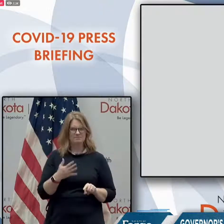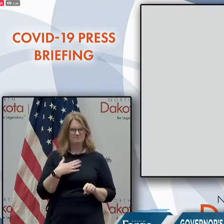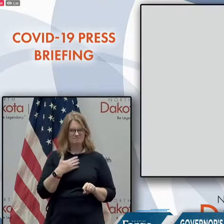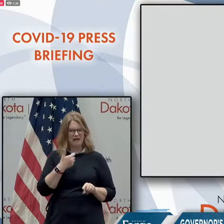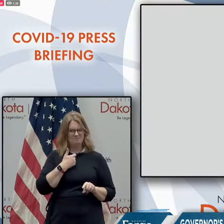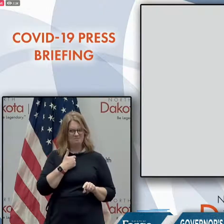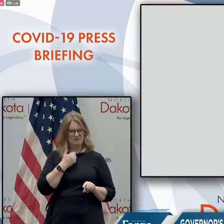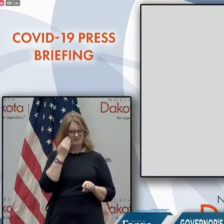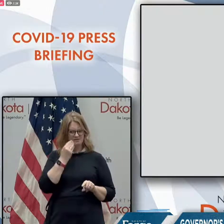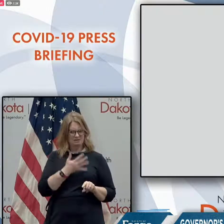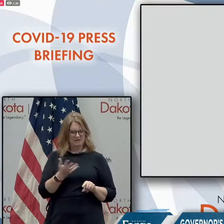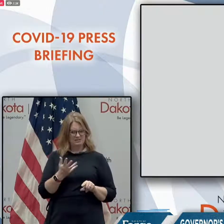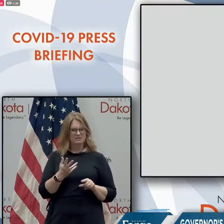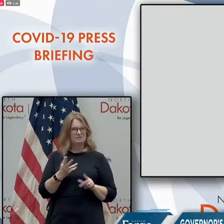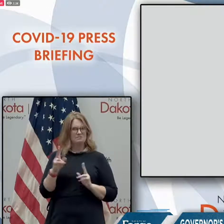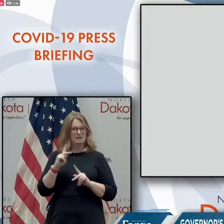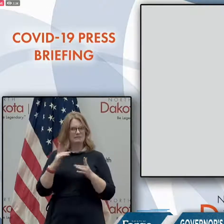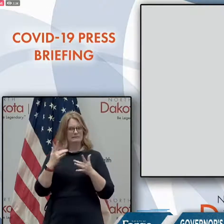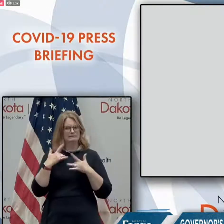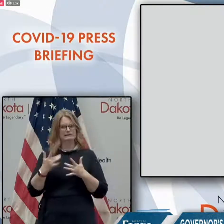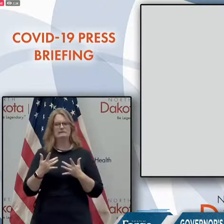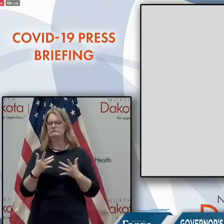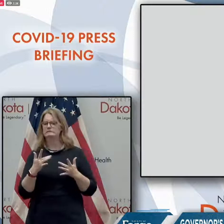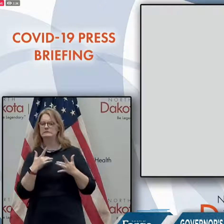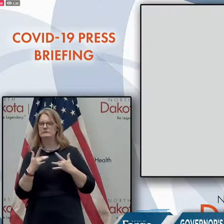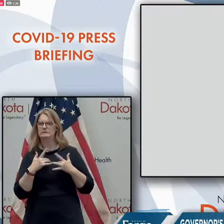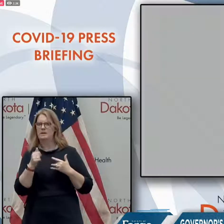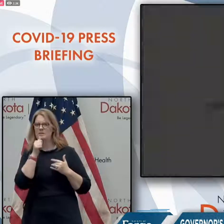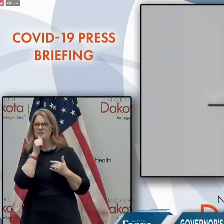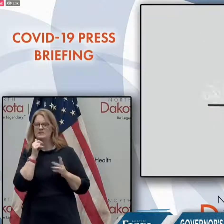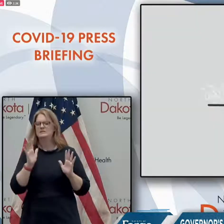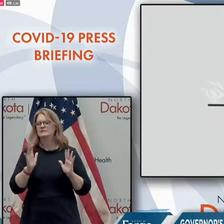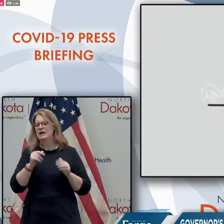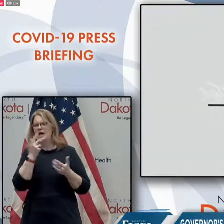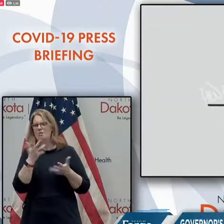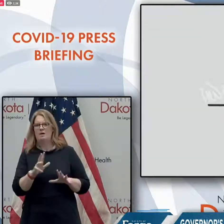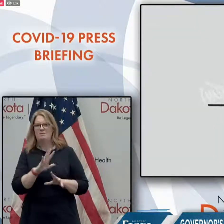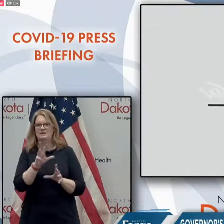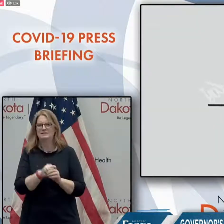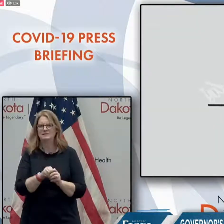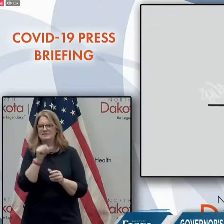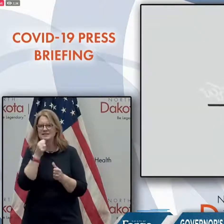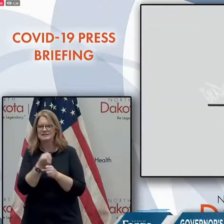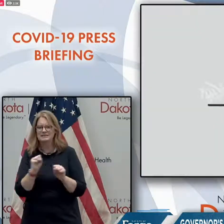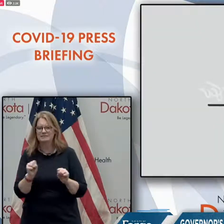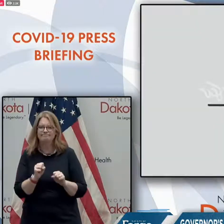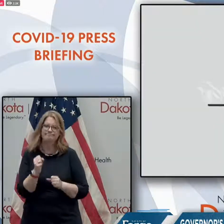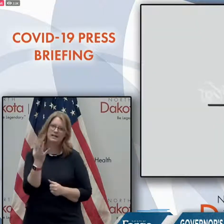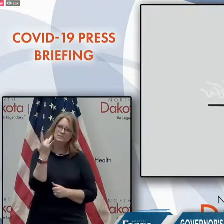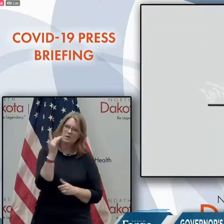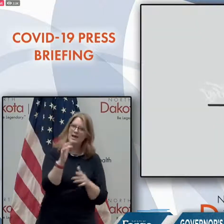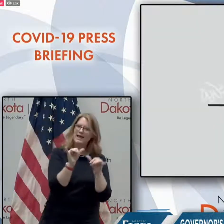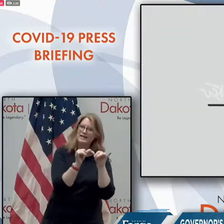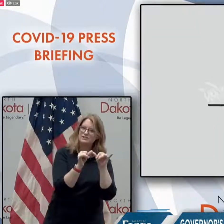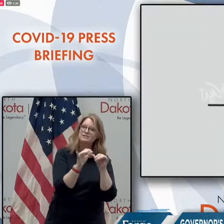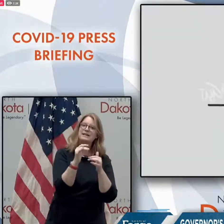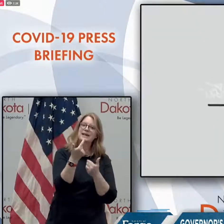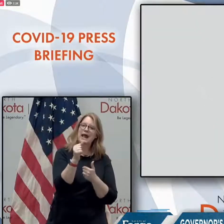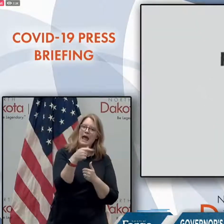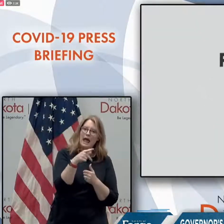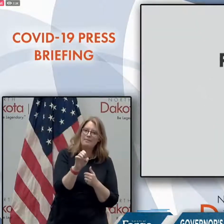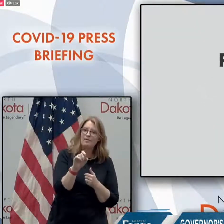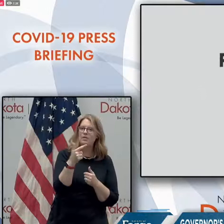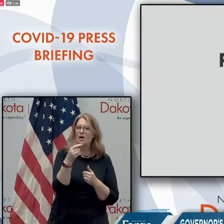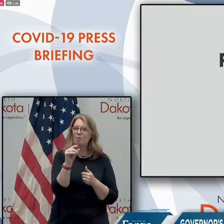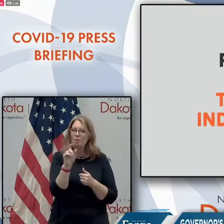people to worry about their privacy, and they may not feel safe participating. That's why engineers at Apple and Google have been working together to